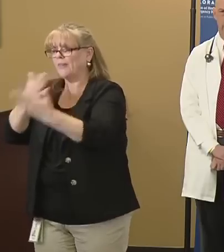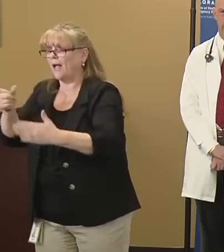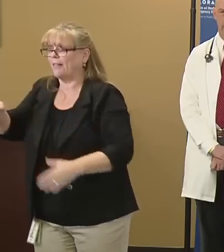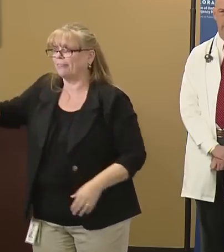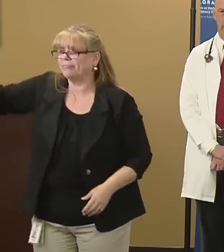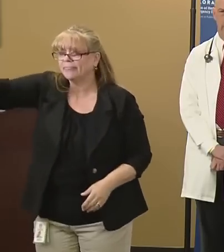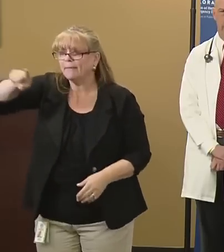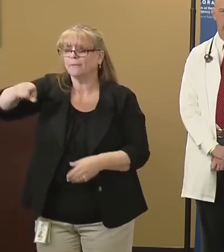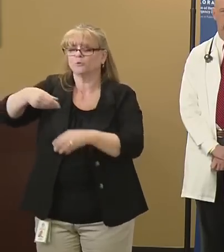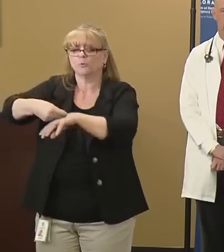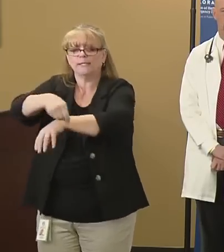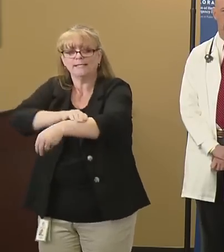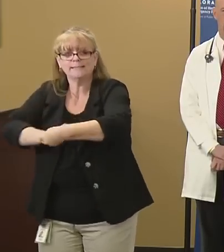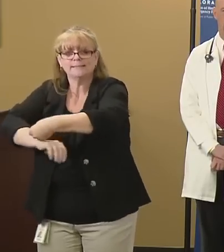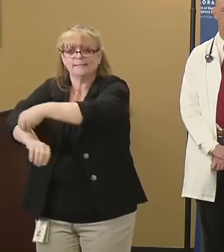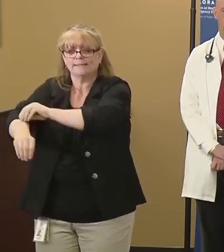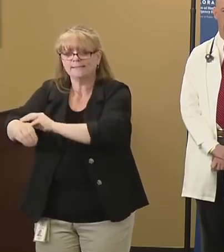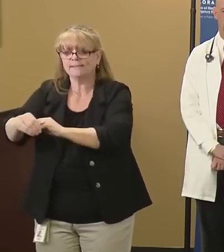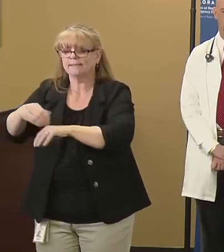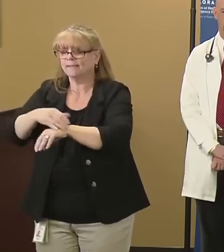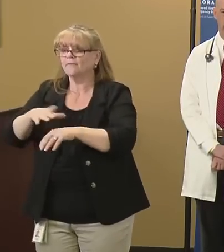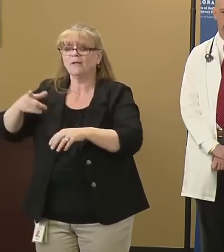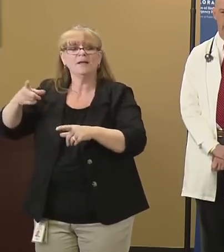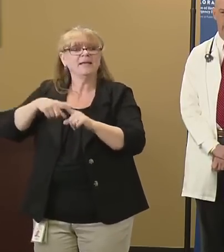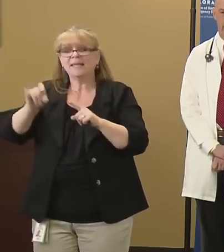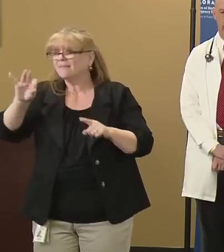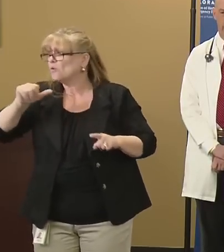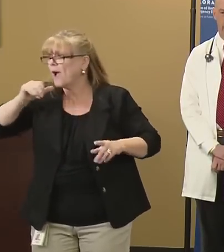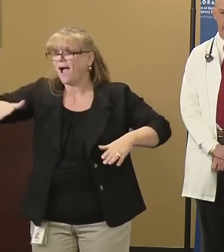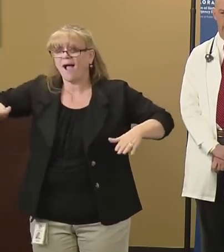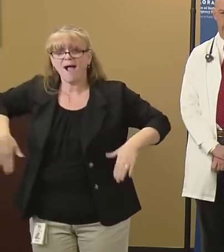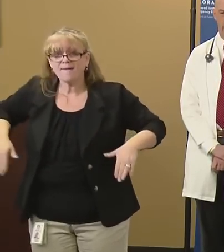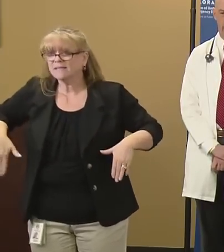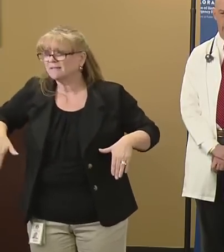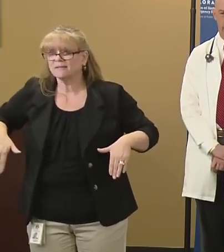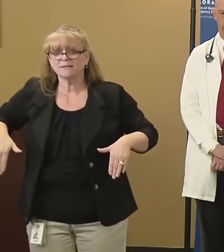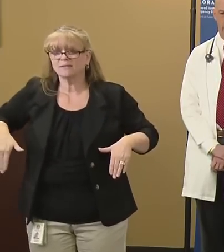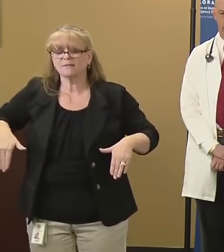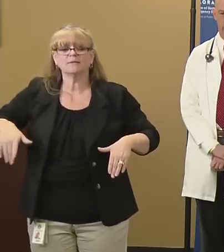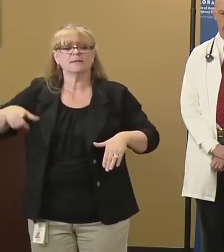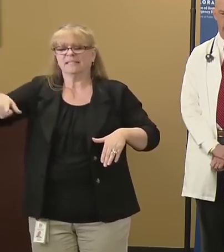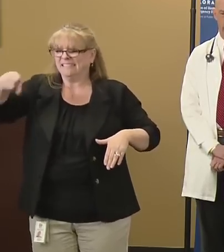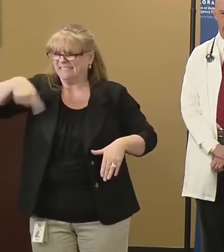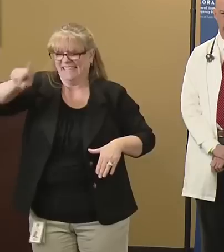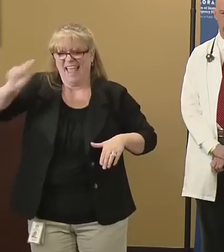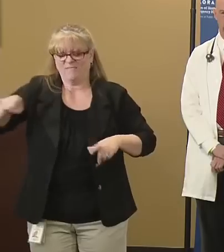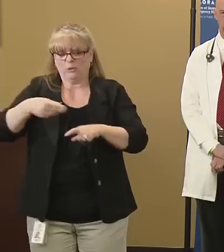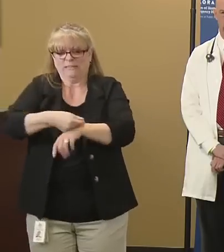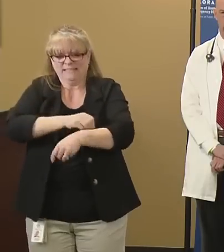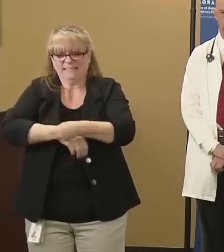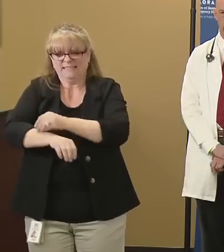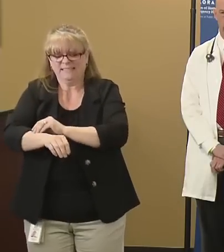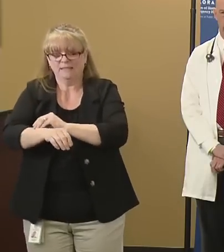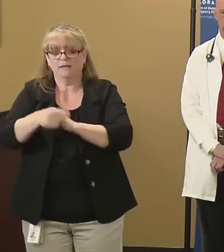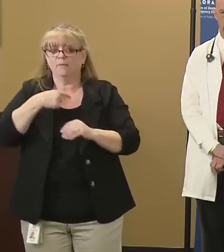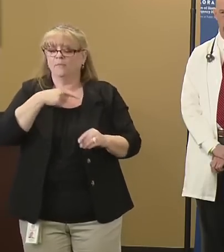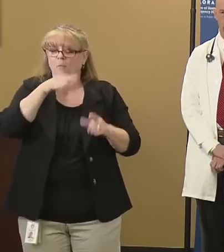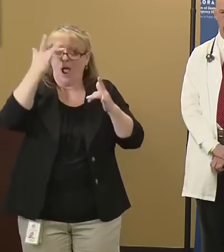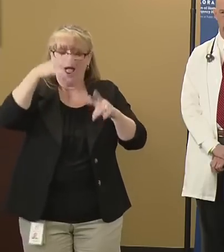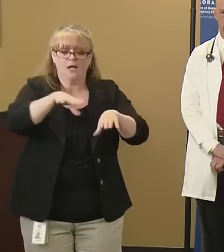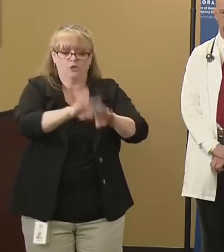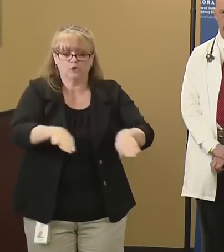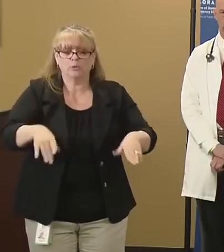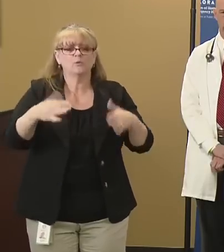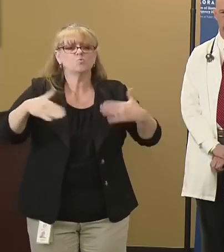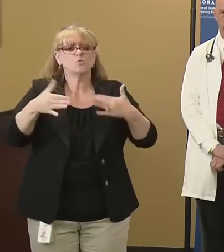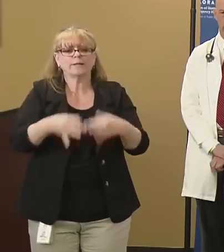aren't, you got to step up. We can't let the education of our kids suffer these next 2 months, and it's important that the kids have that schedule in